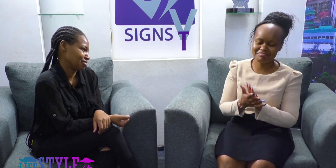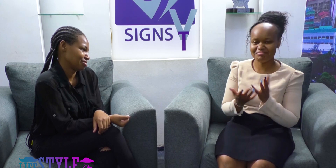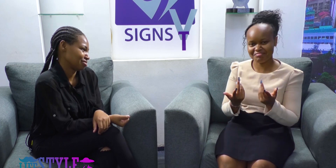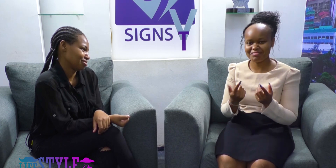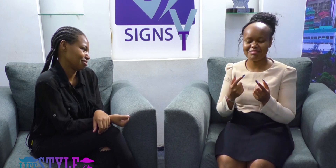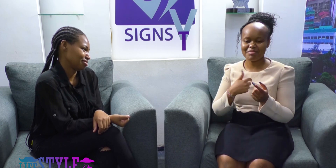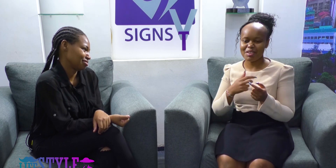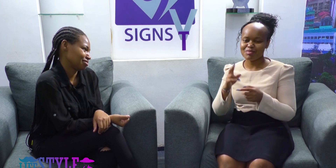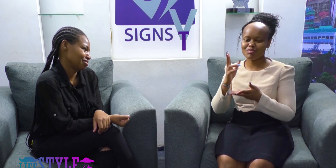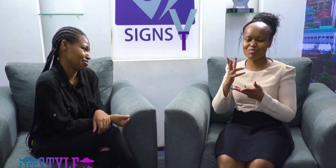do?